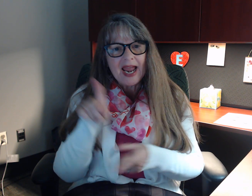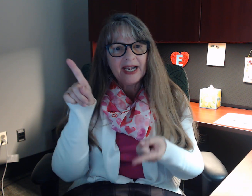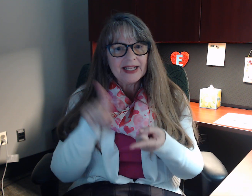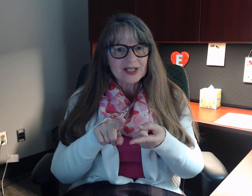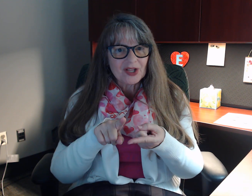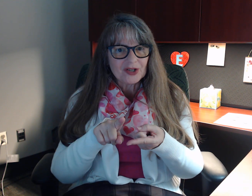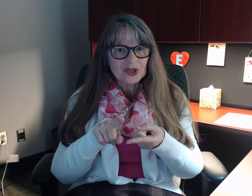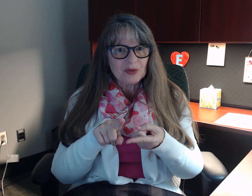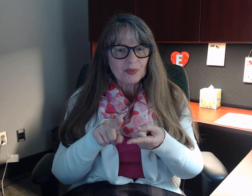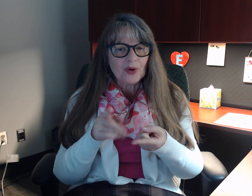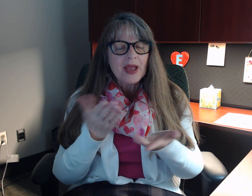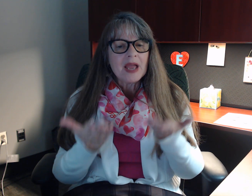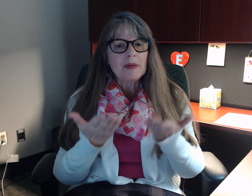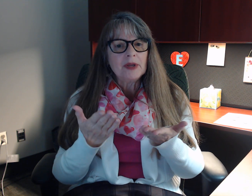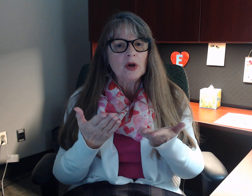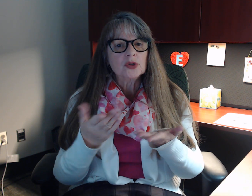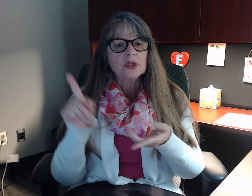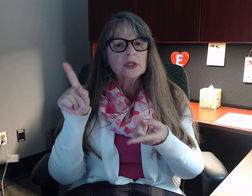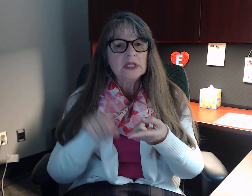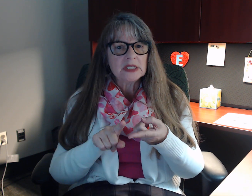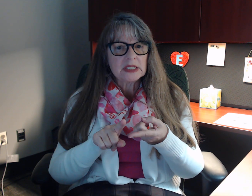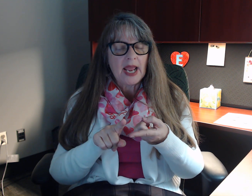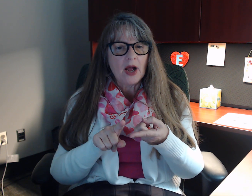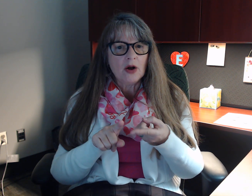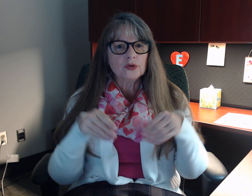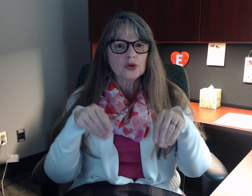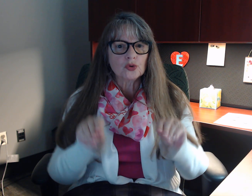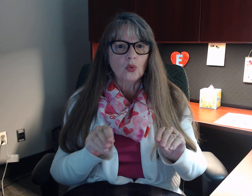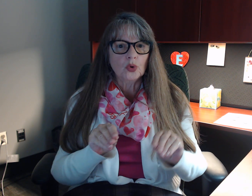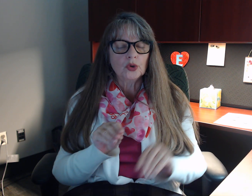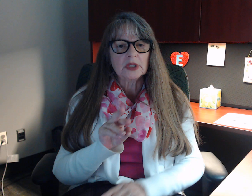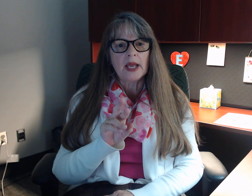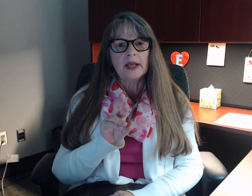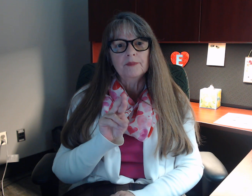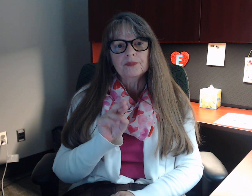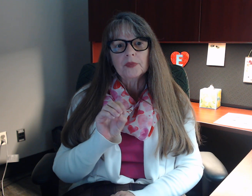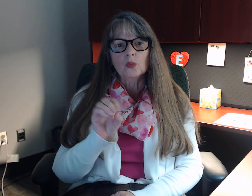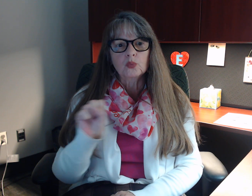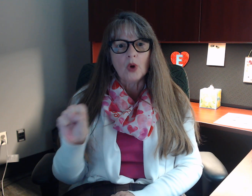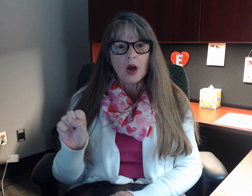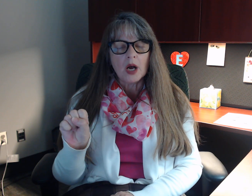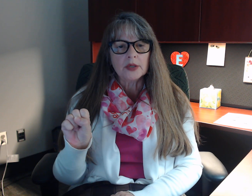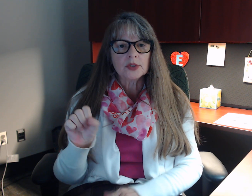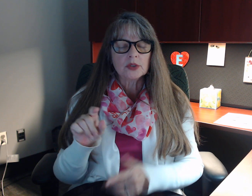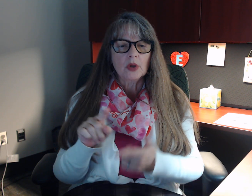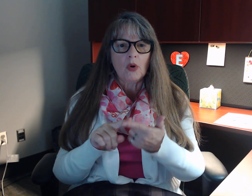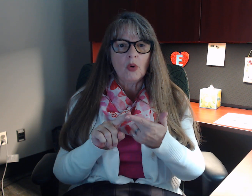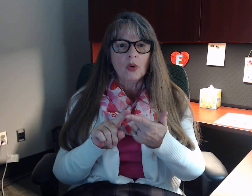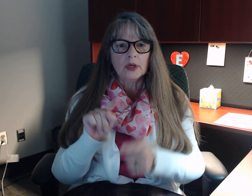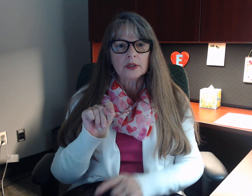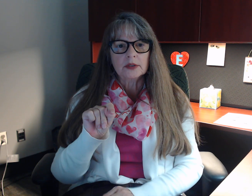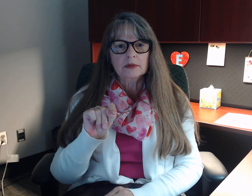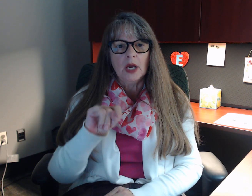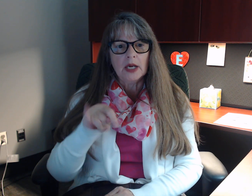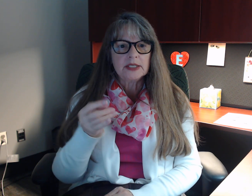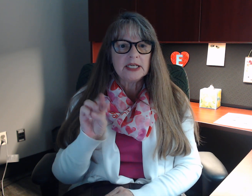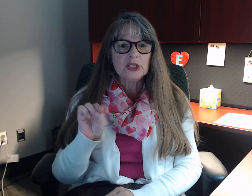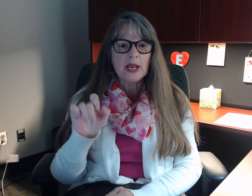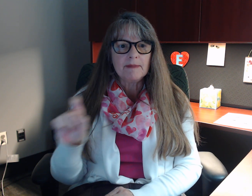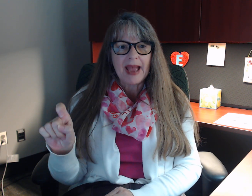it's a lot cheaper. And maybe go to the discount stores like Ross or TJ